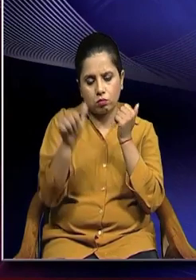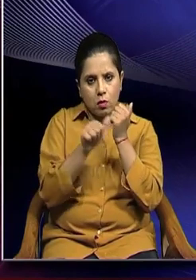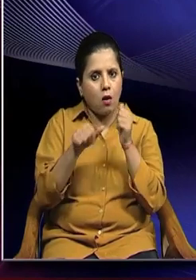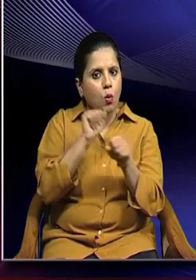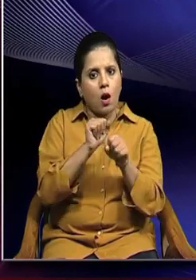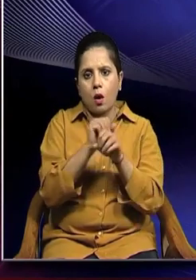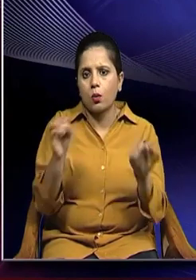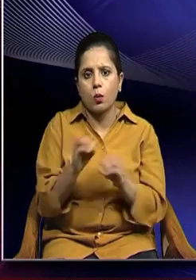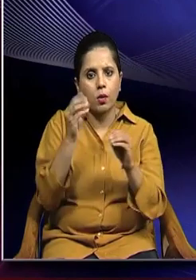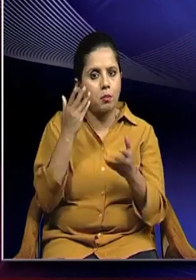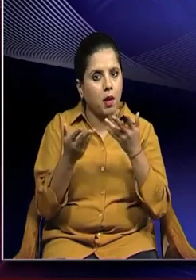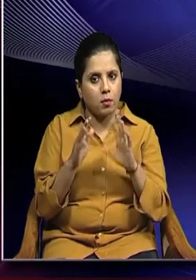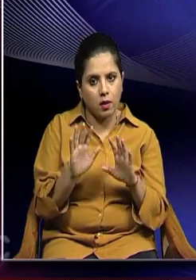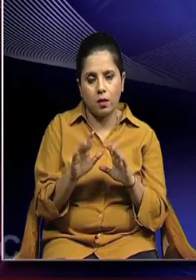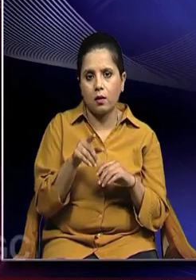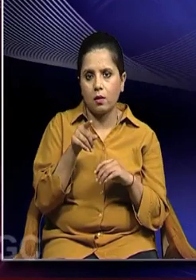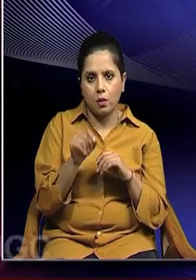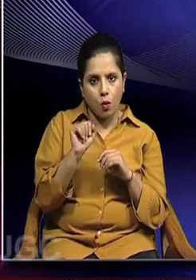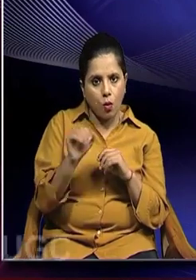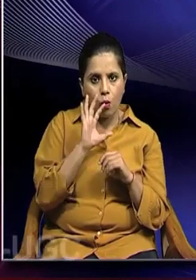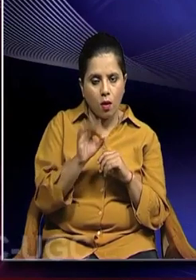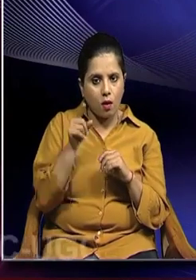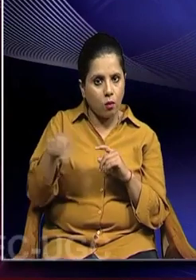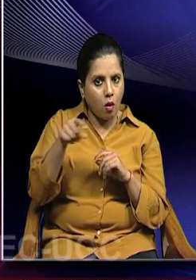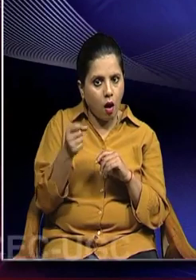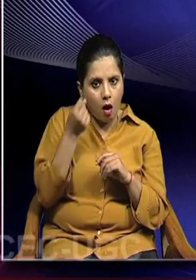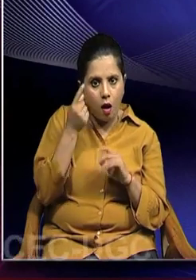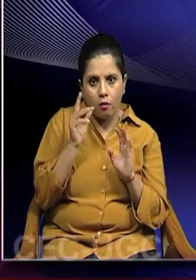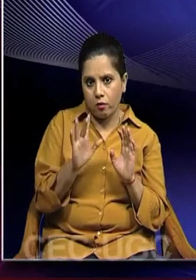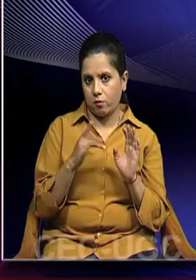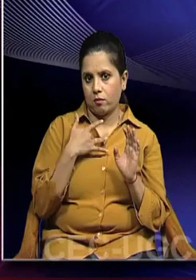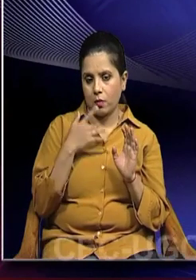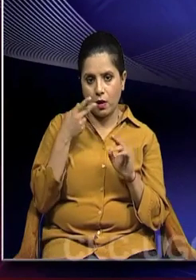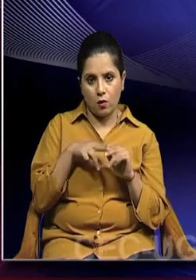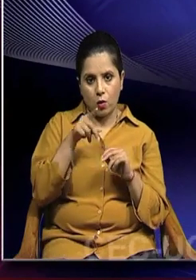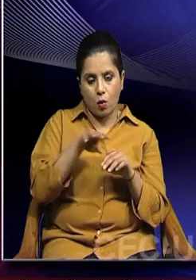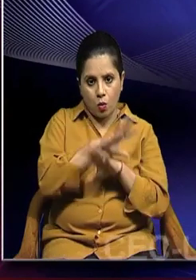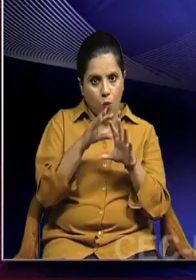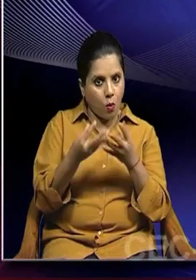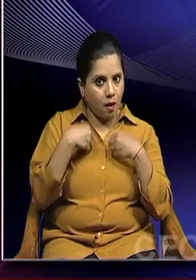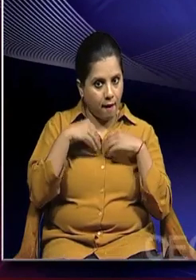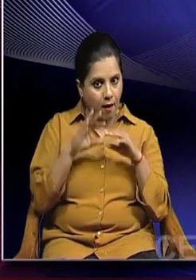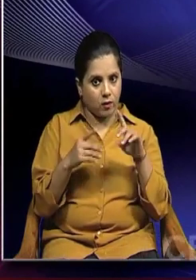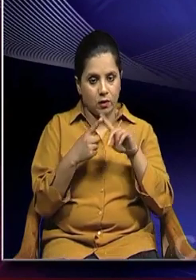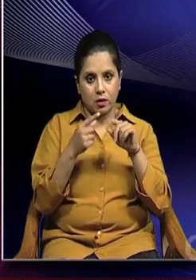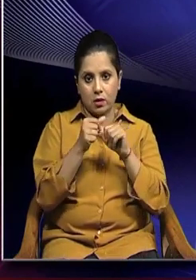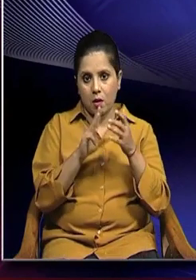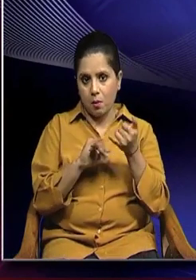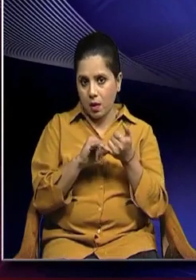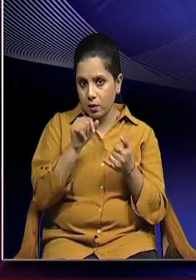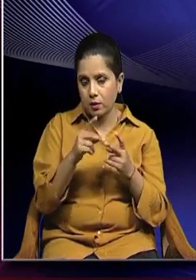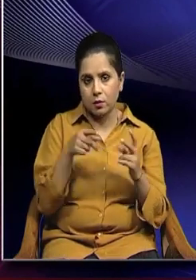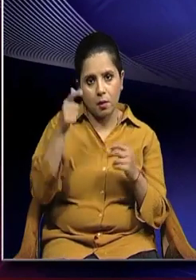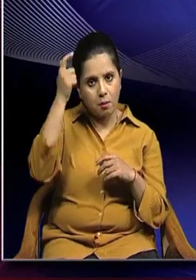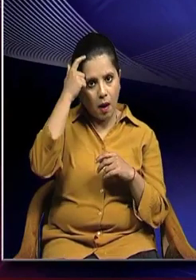work. This is what is your mindset if you are filled with that tamas in your